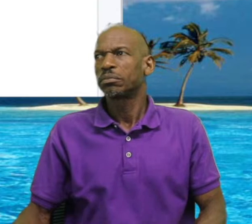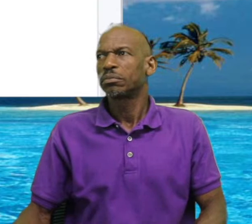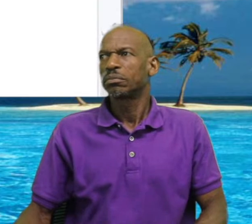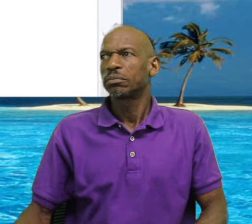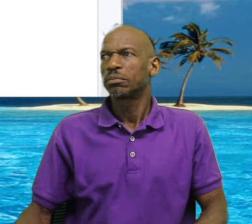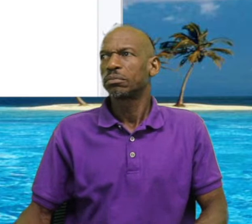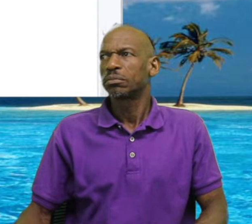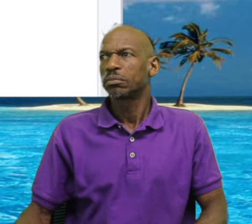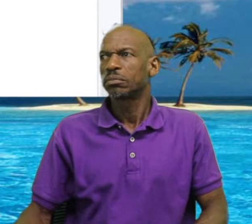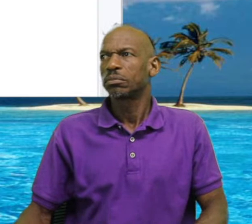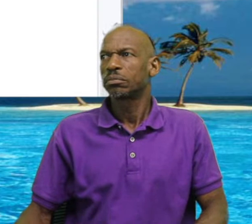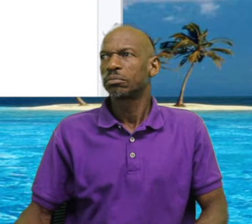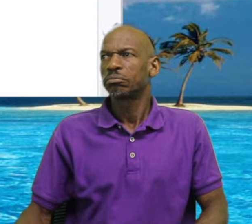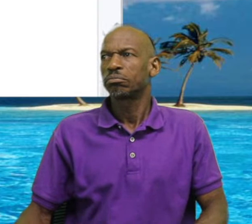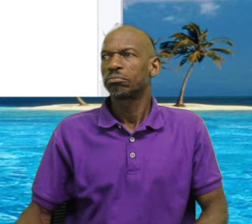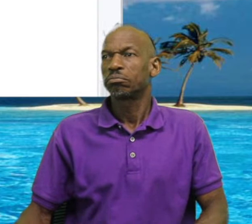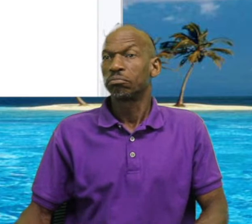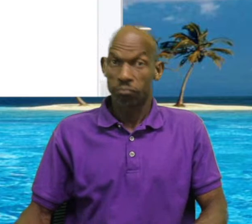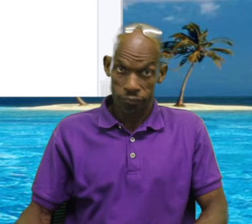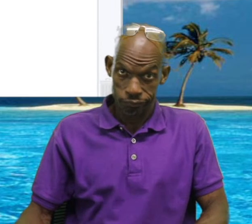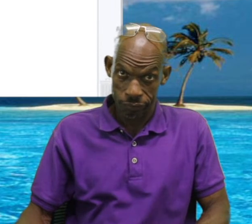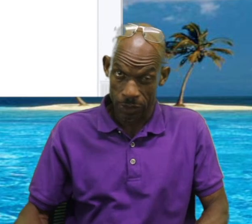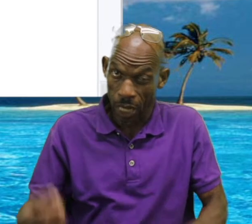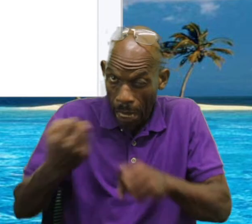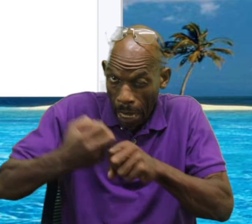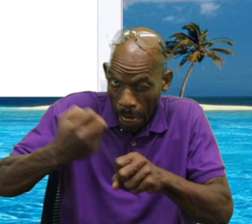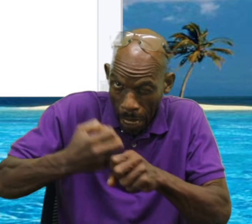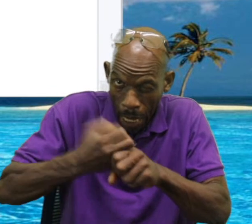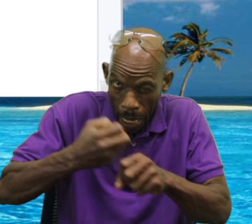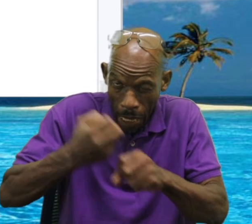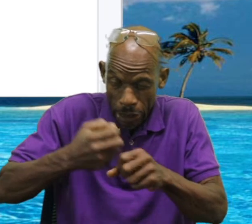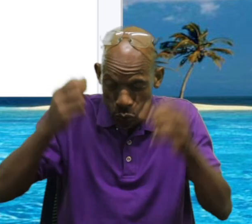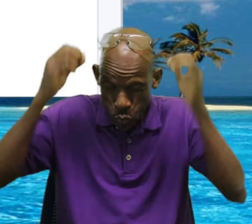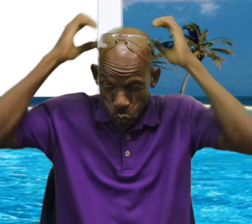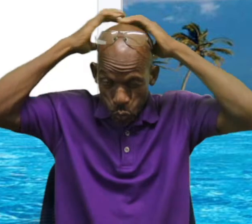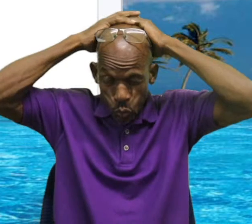Am I going to put it where B is?